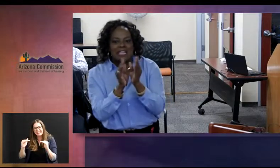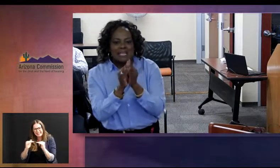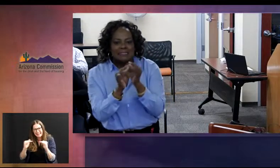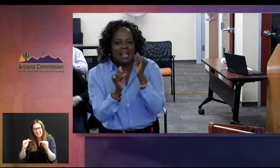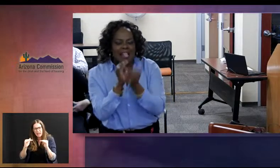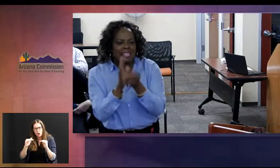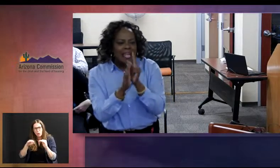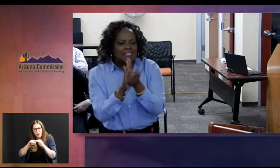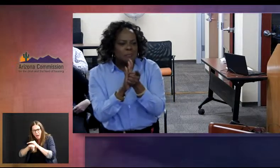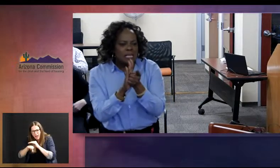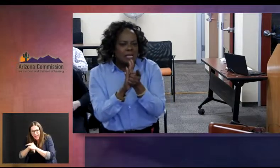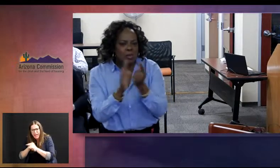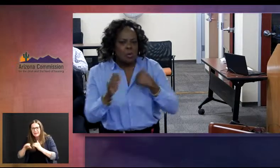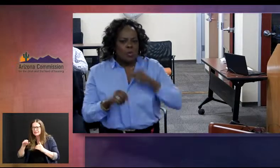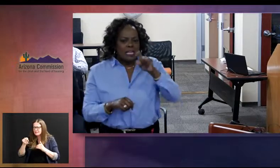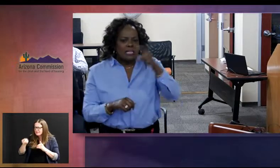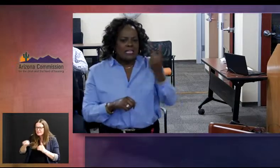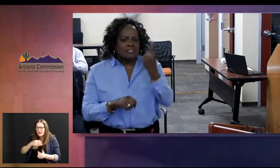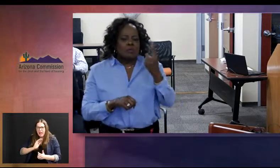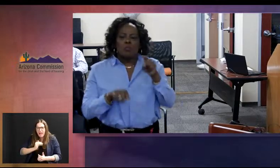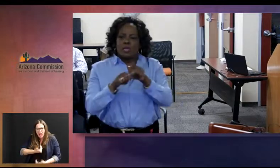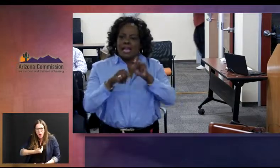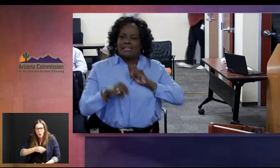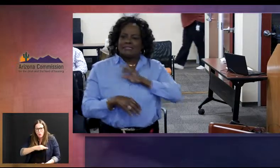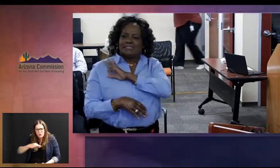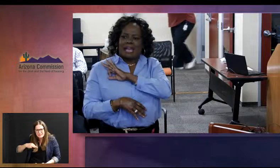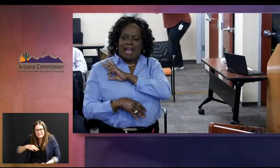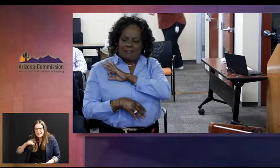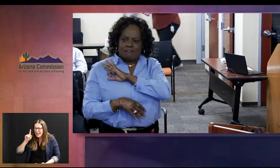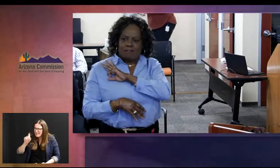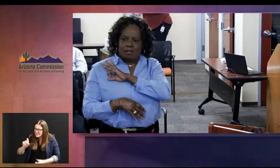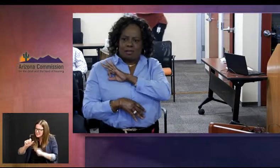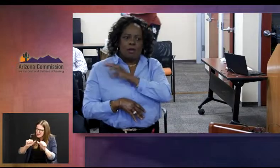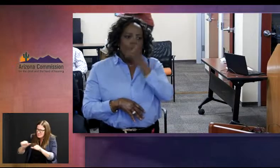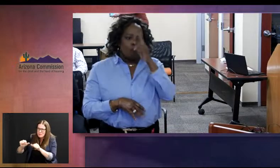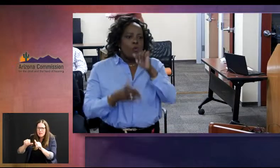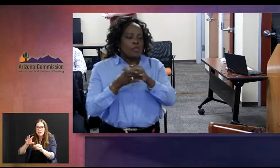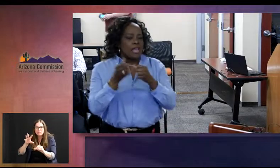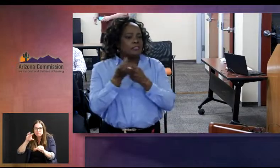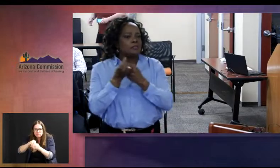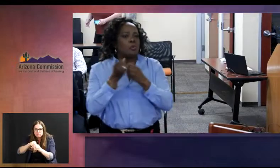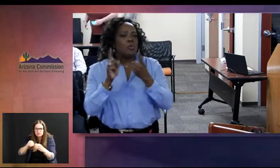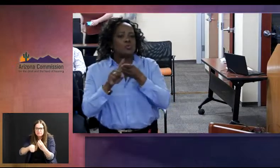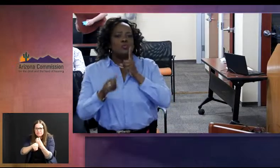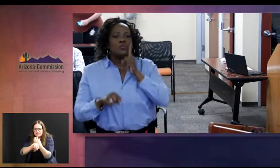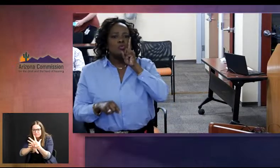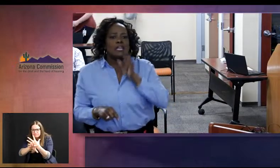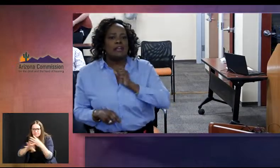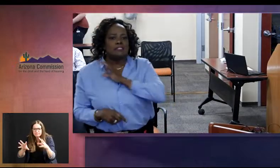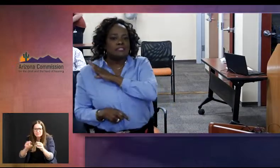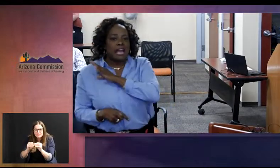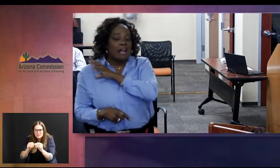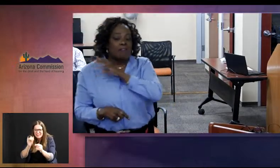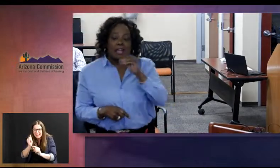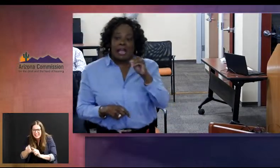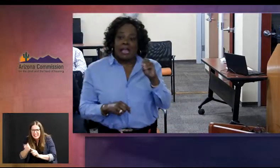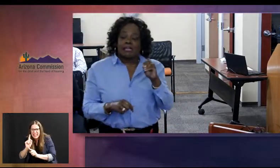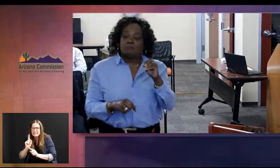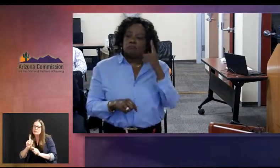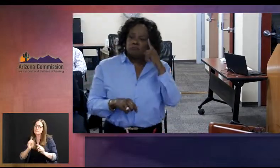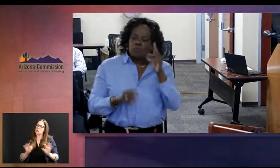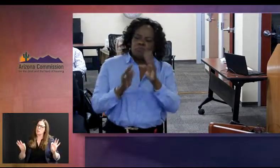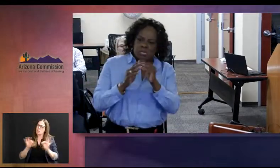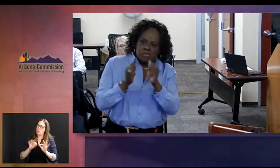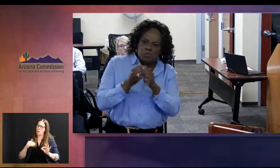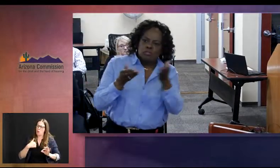in virtual meetings at the last minute. We needed someone on staff for that support, for the